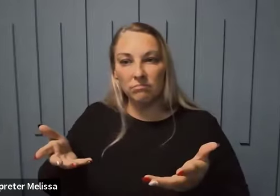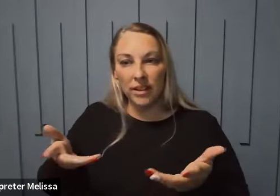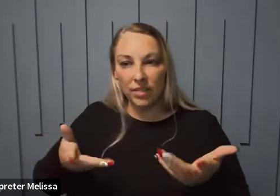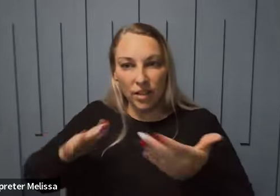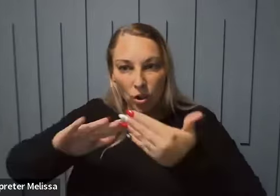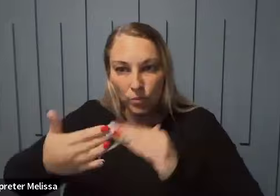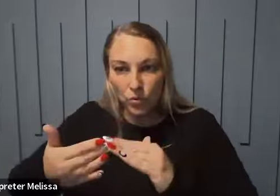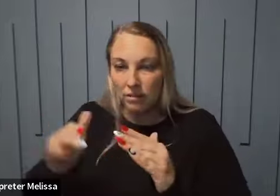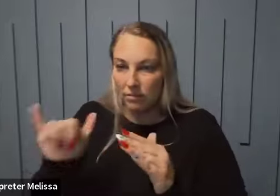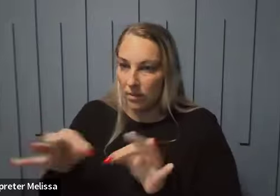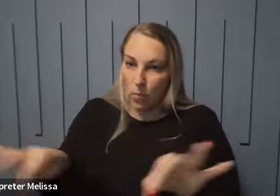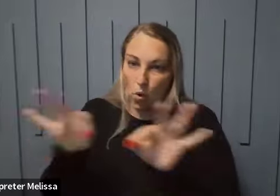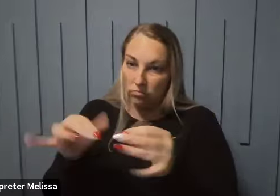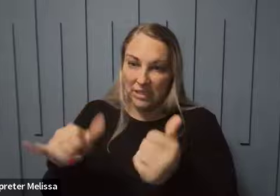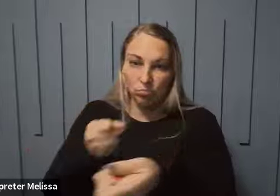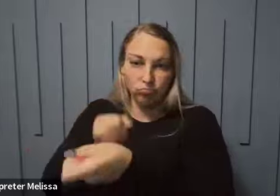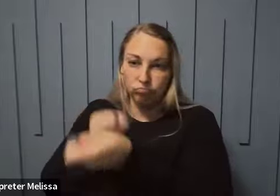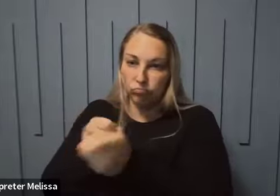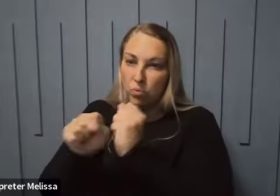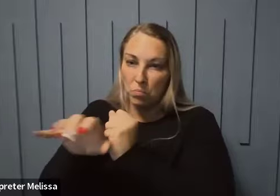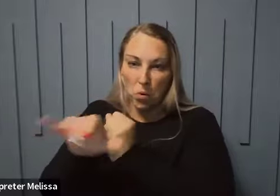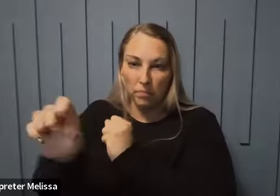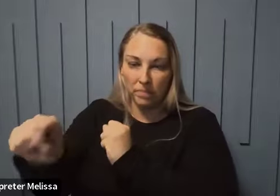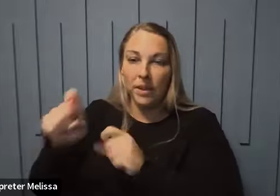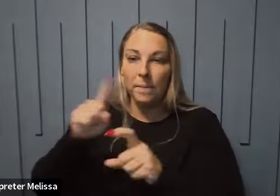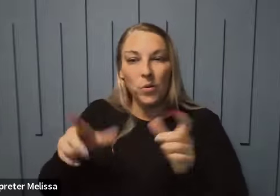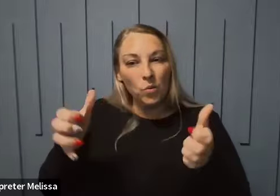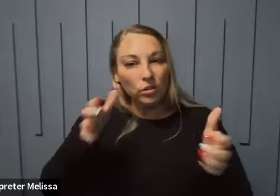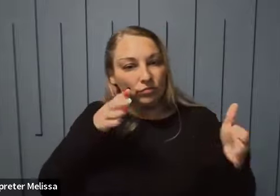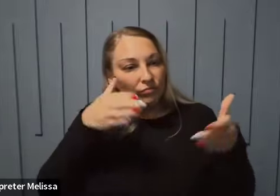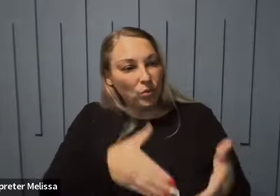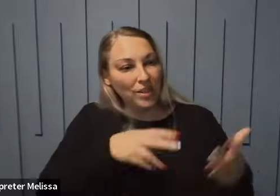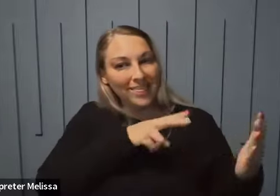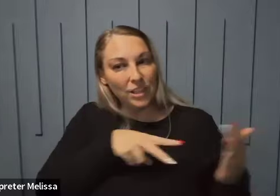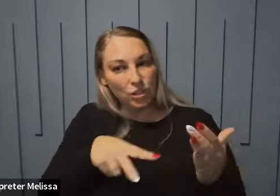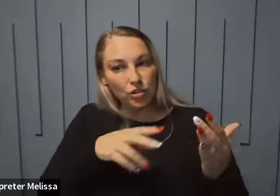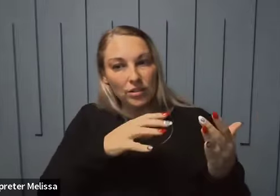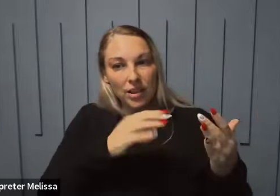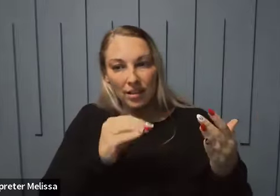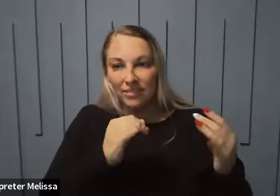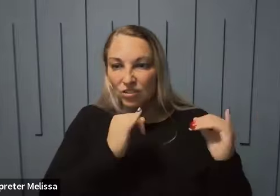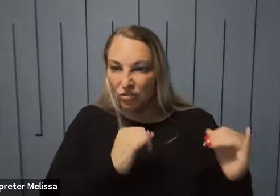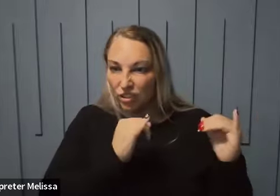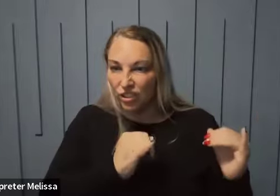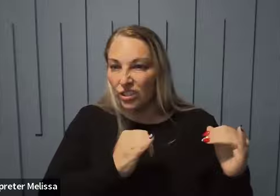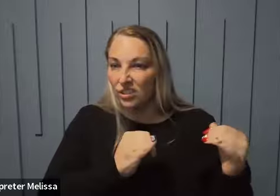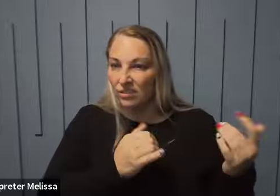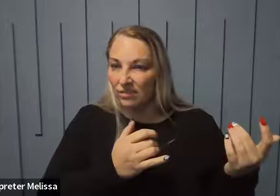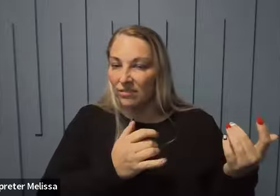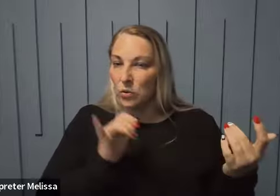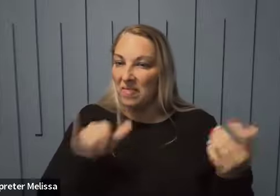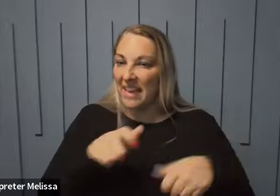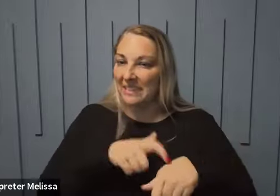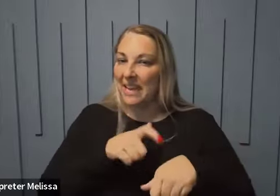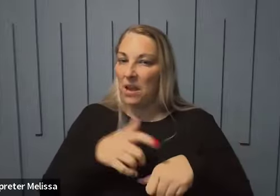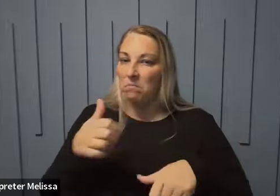an important part of what we do, but we also really wanted to focus on literacy instruction. But during that whole time period, it was